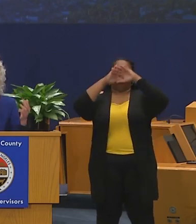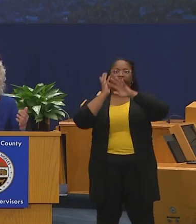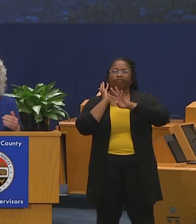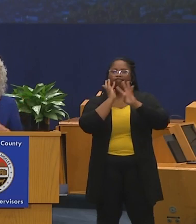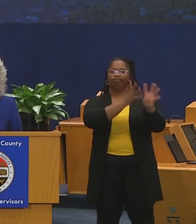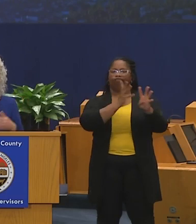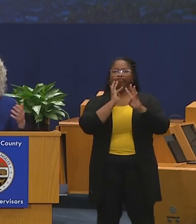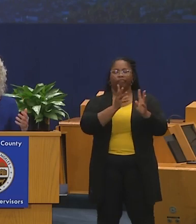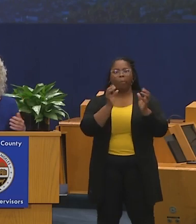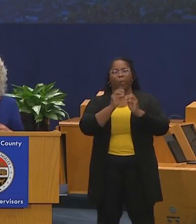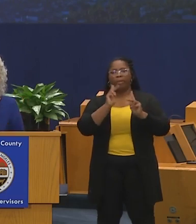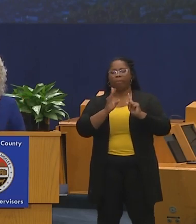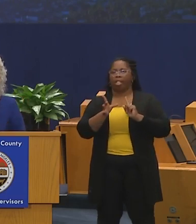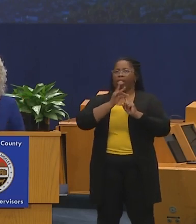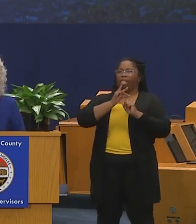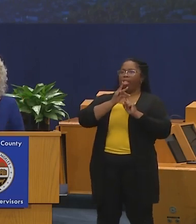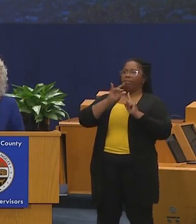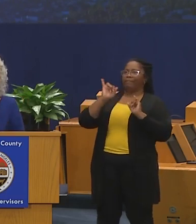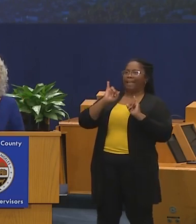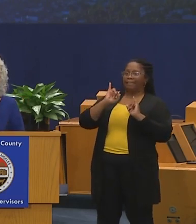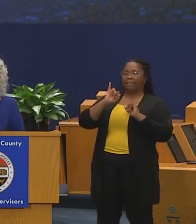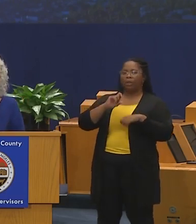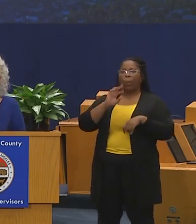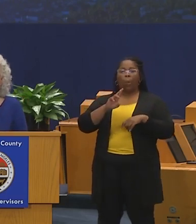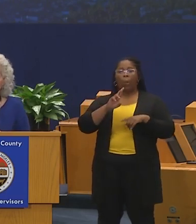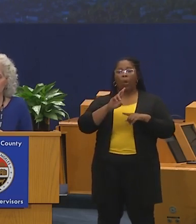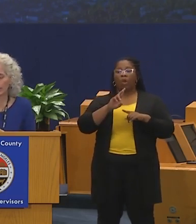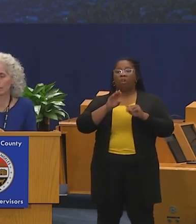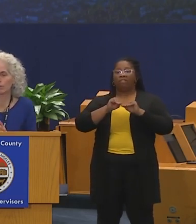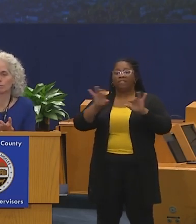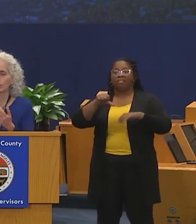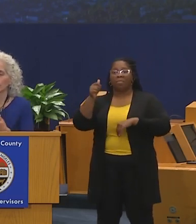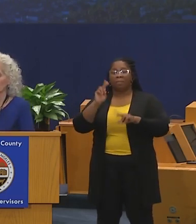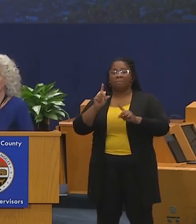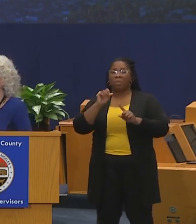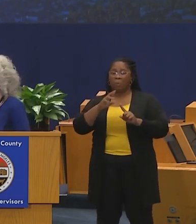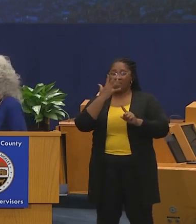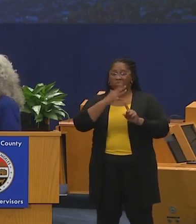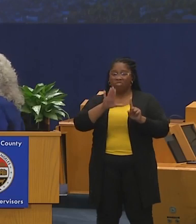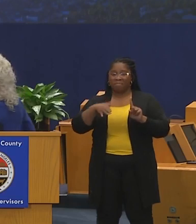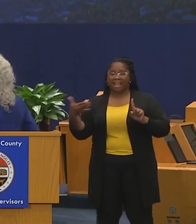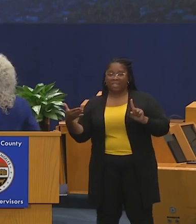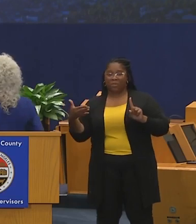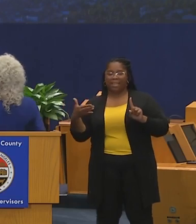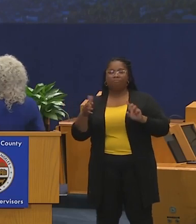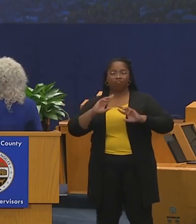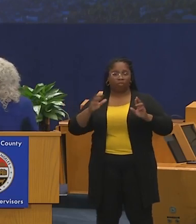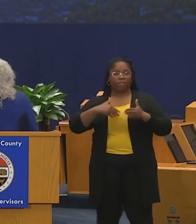infected, infecting others, or unfortunately passing away. Thank you, and we'll take the next question.